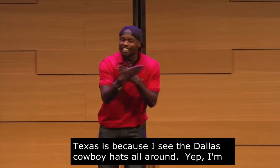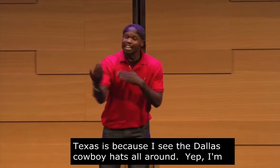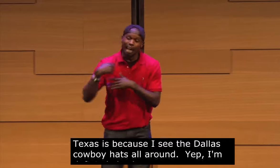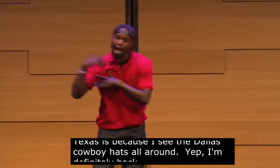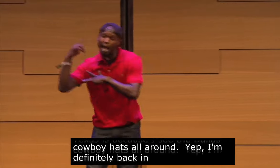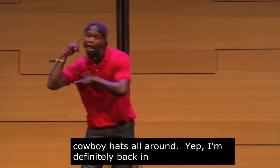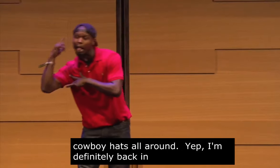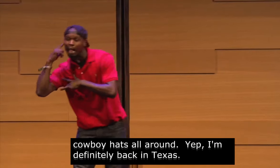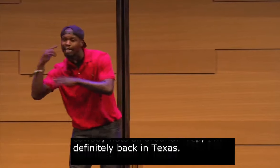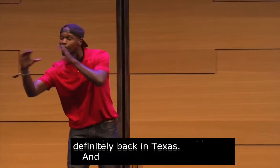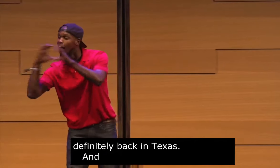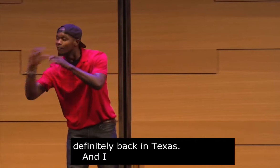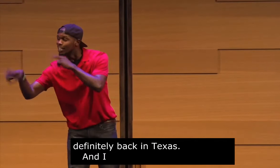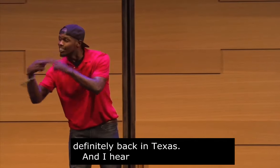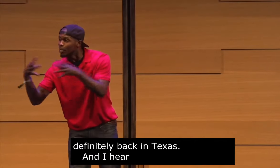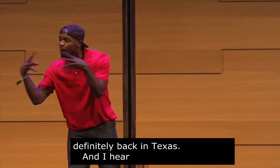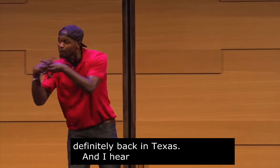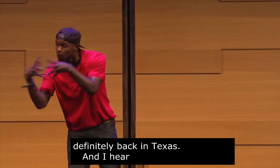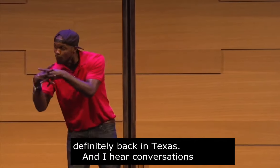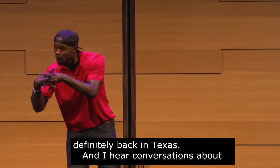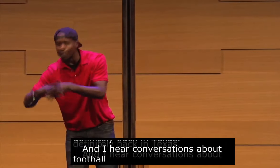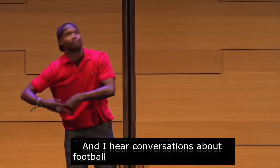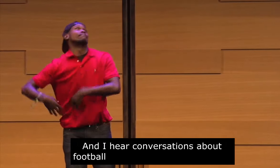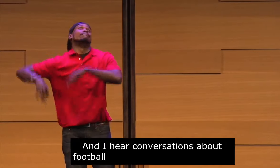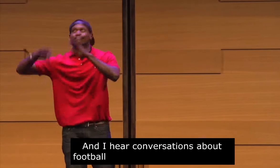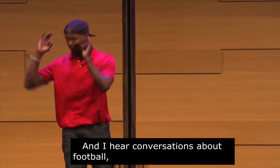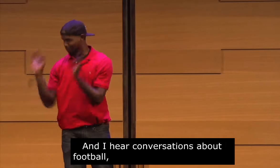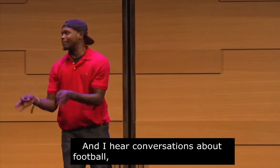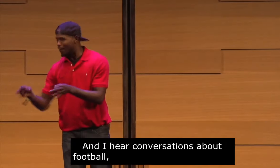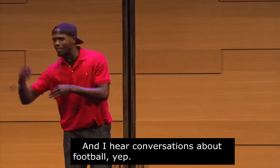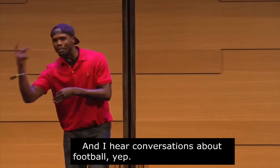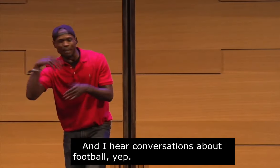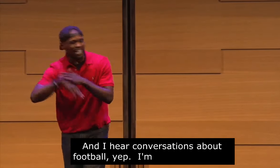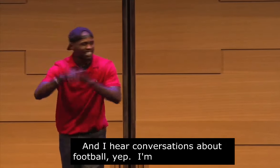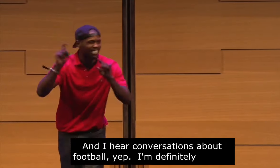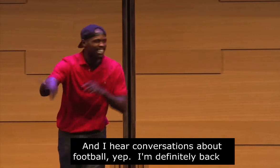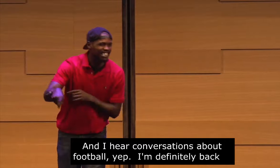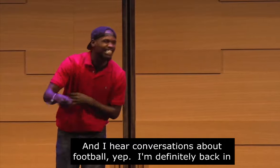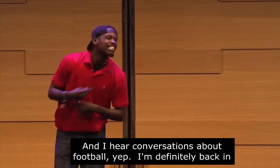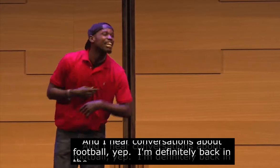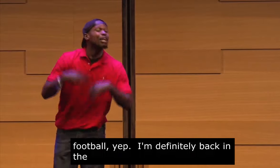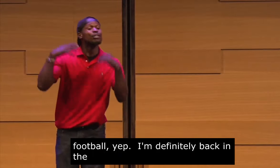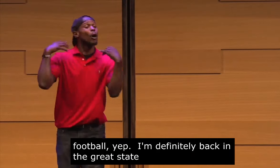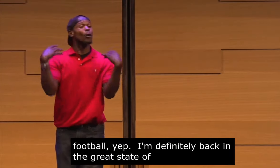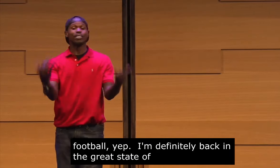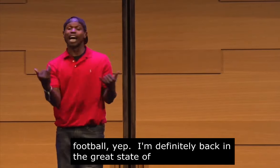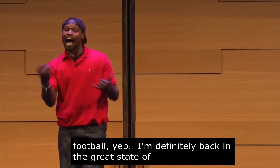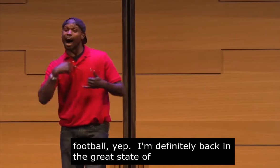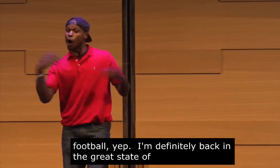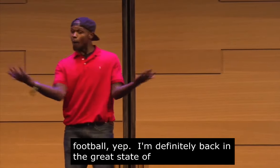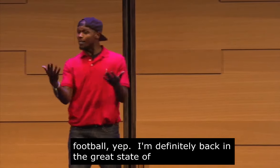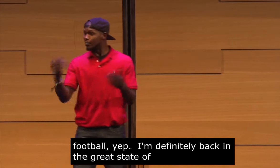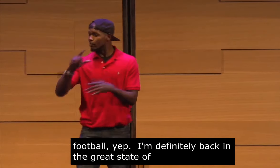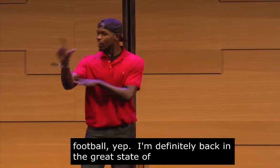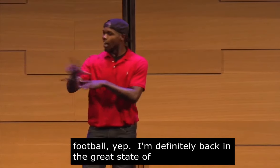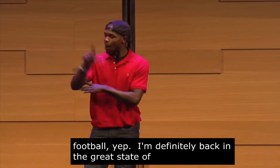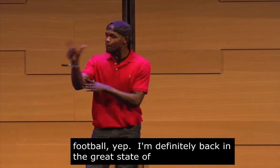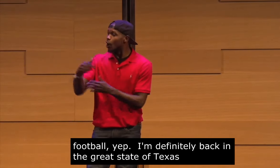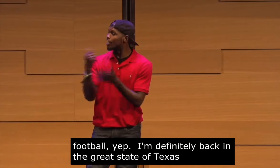Texas. And I hear conversations about football. Yep, I'm definitely back in the great state of Texas.